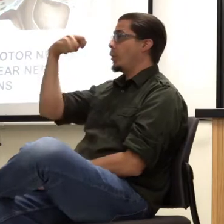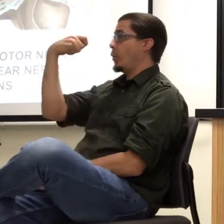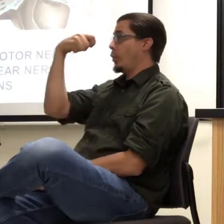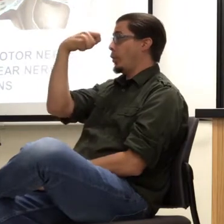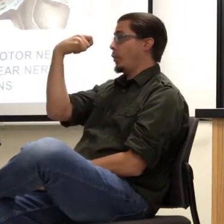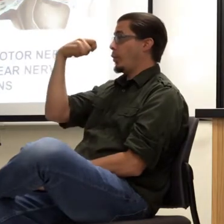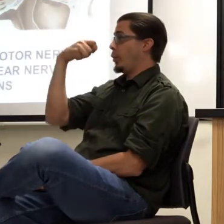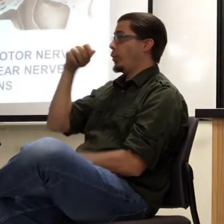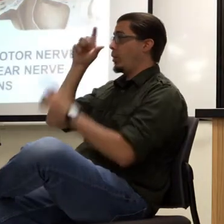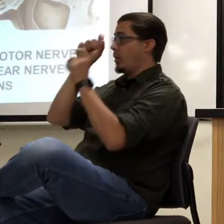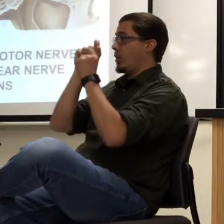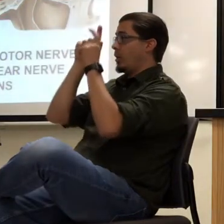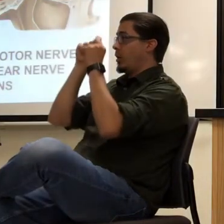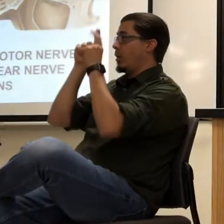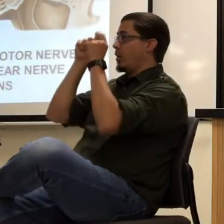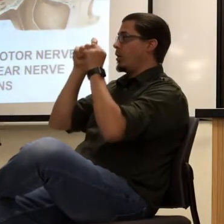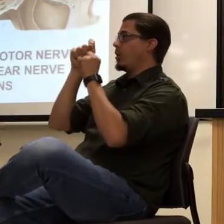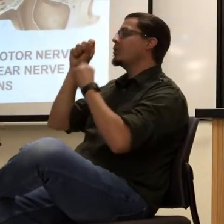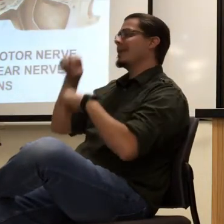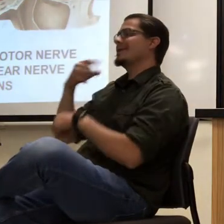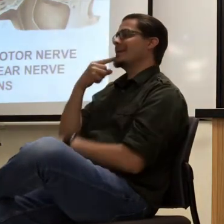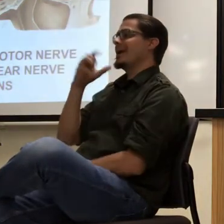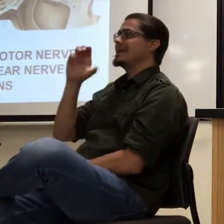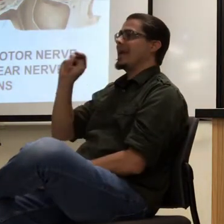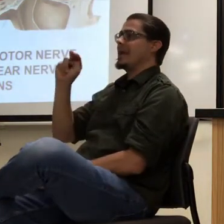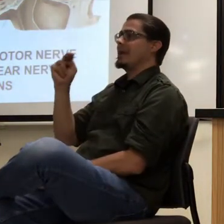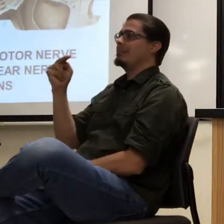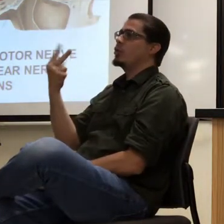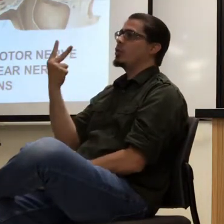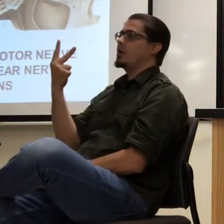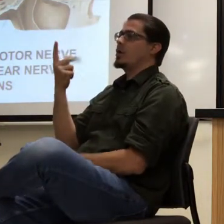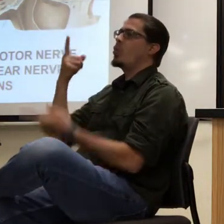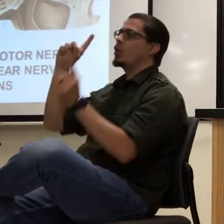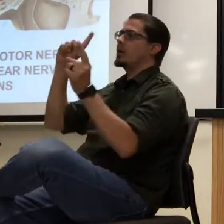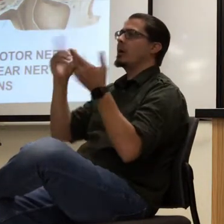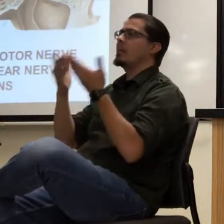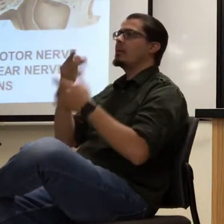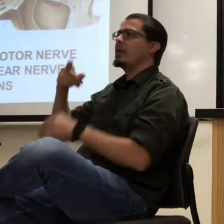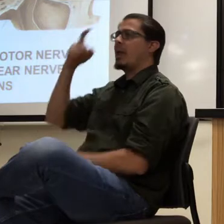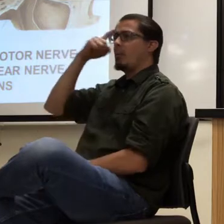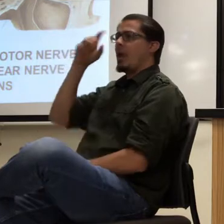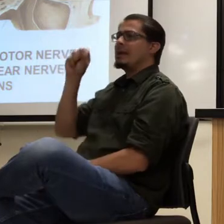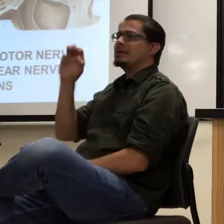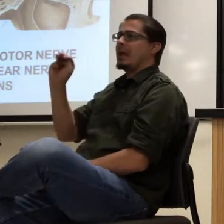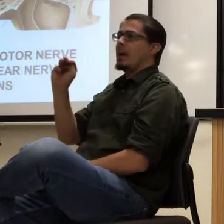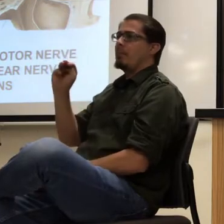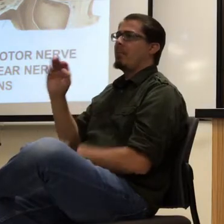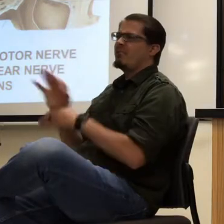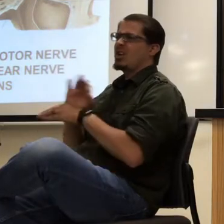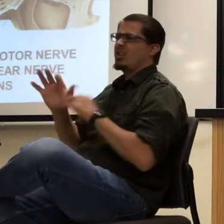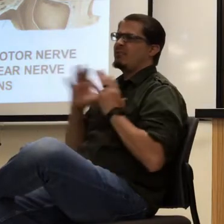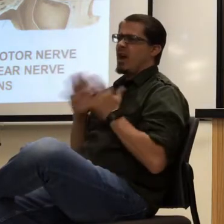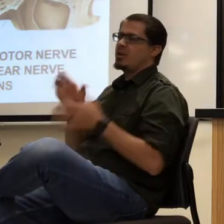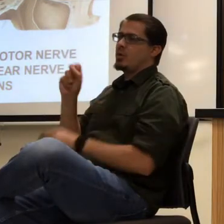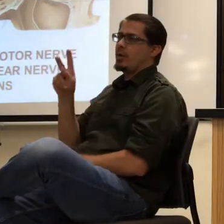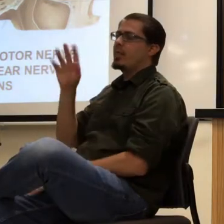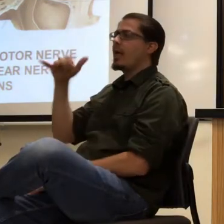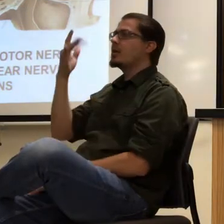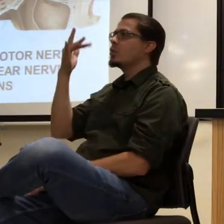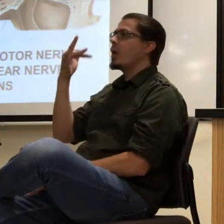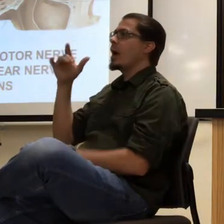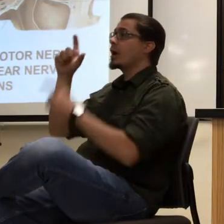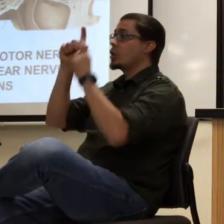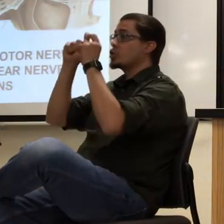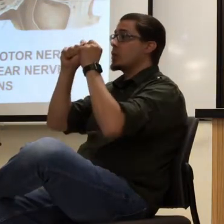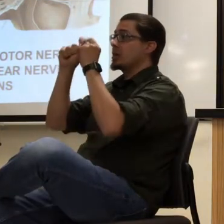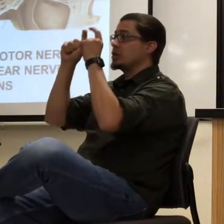then at least you can say, well, cranial nerve 3 is working, so maybe the brain stem is okay. So that's why